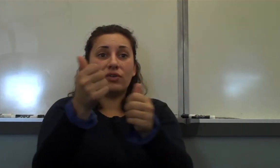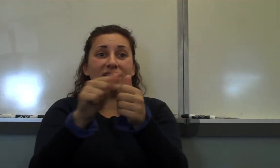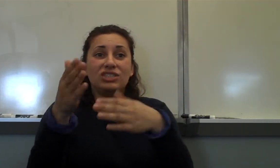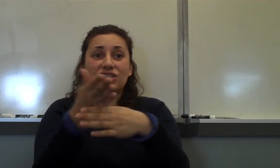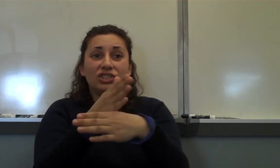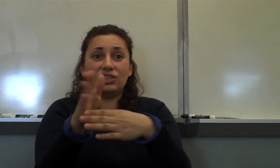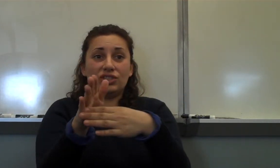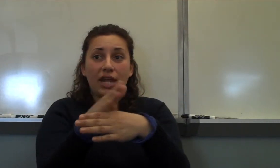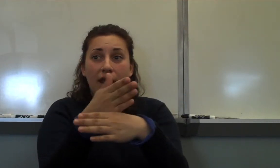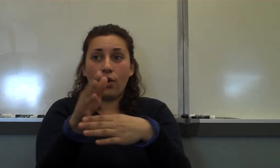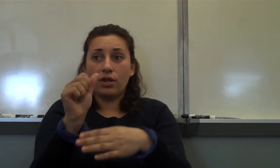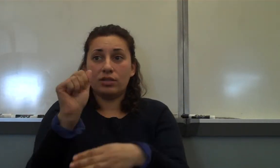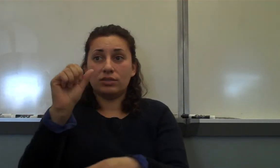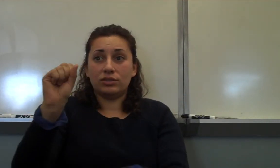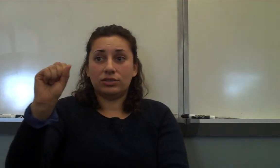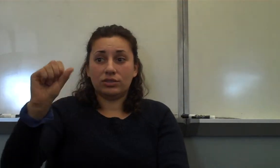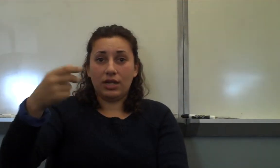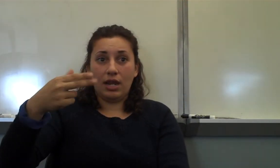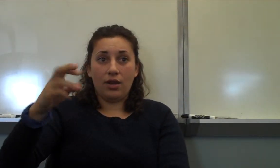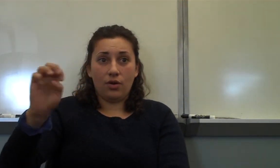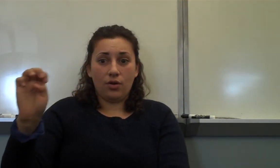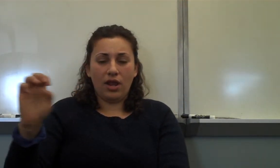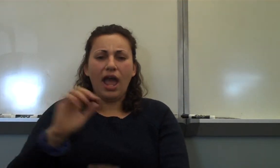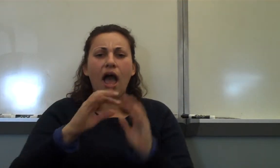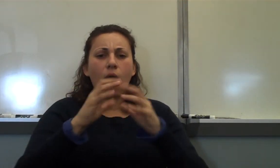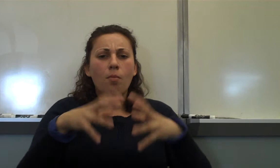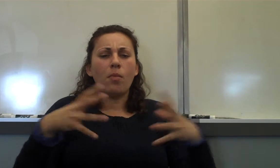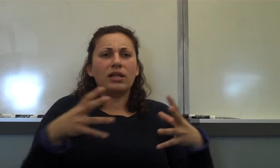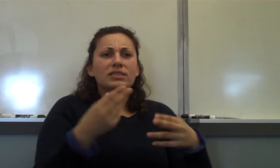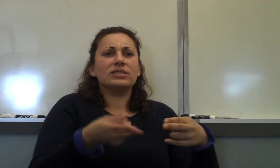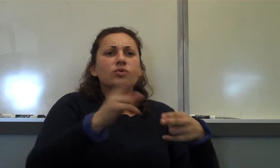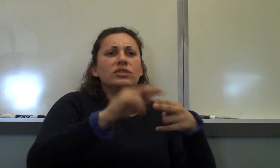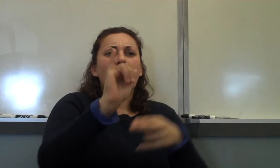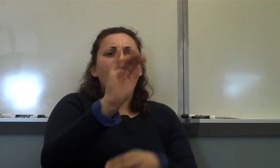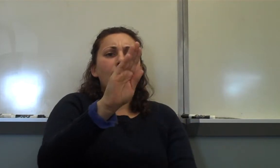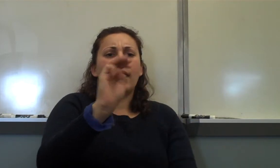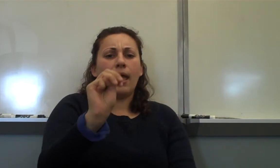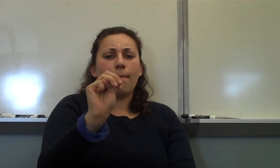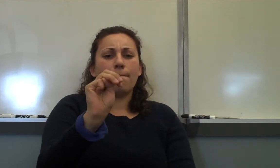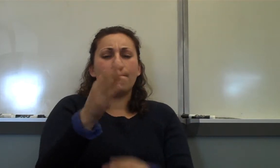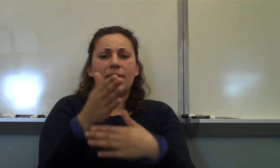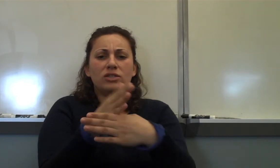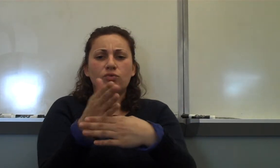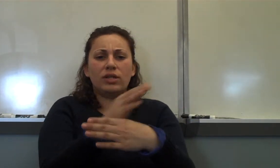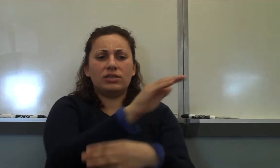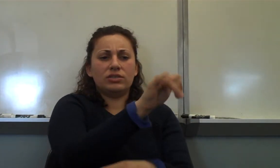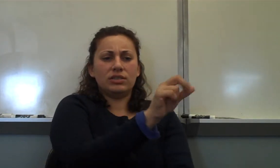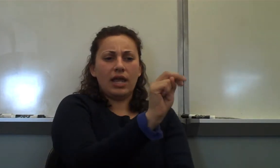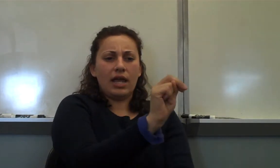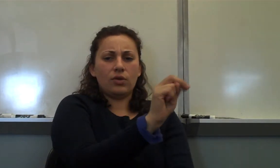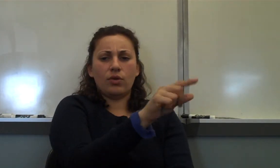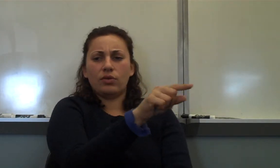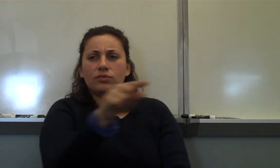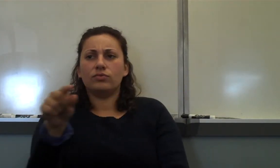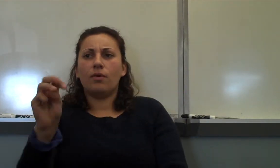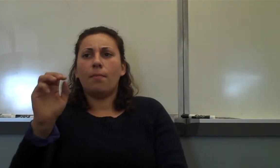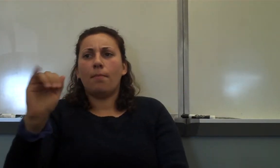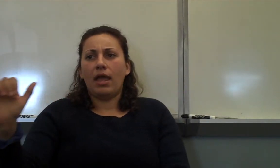By how much did the IBM stock increase between January and May? So you're getting your numbers off the table. So for the